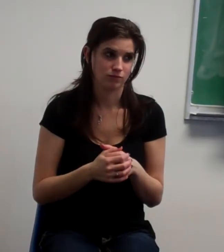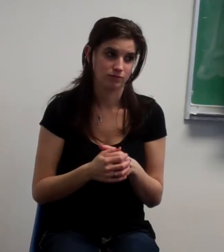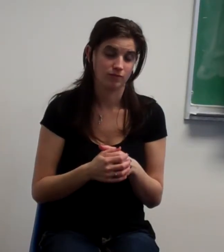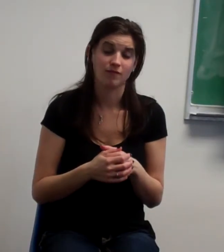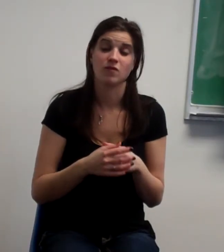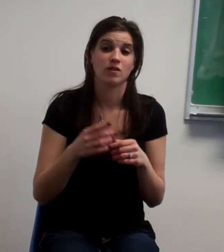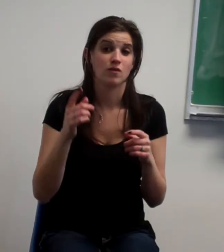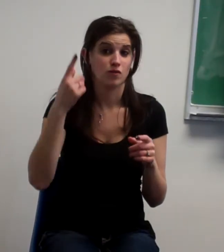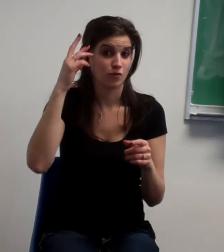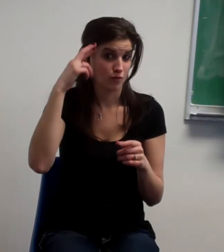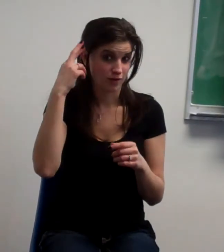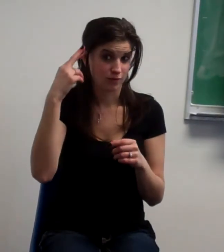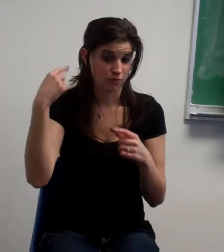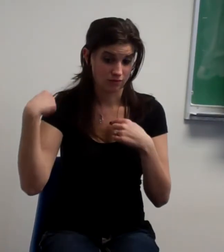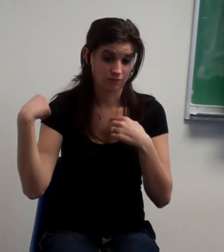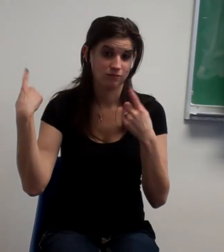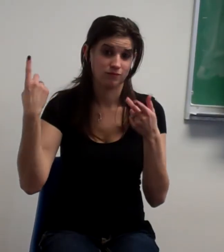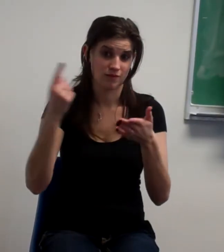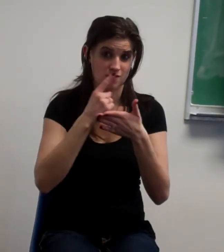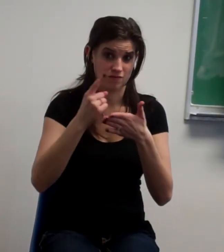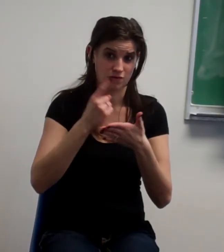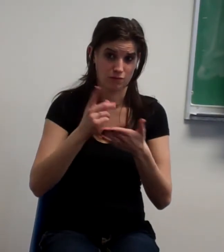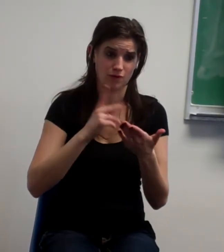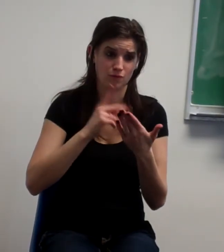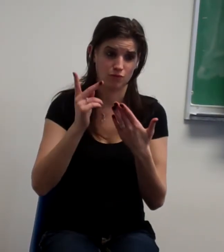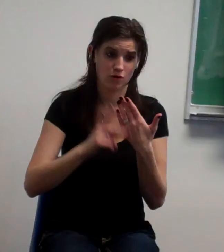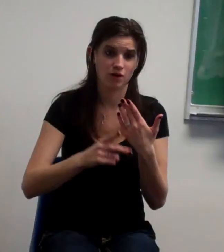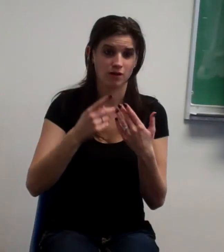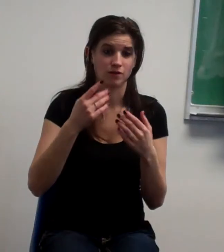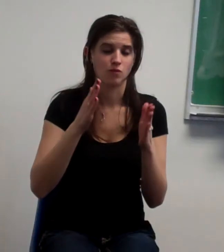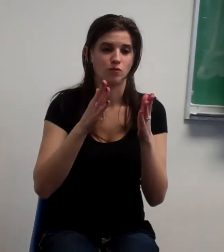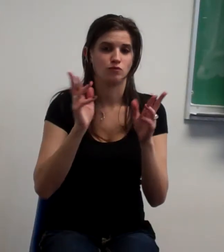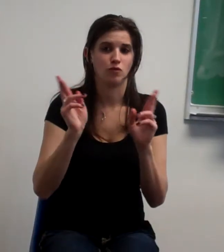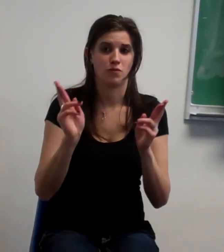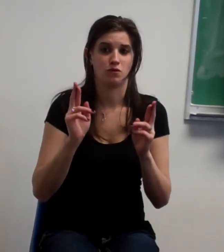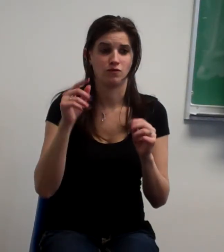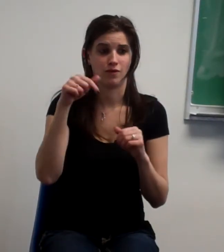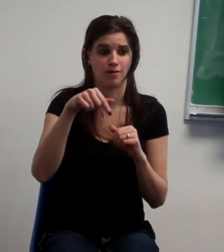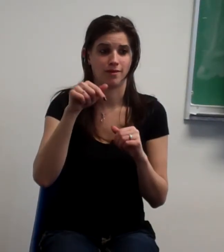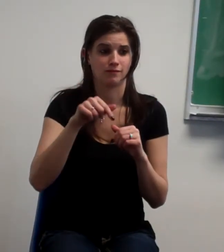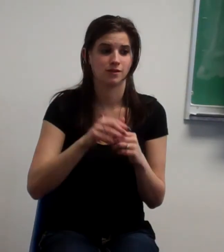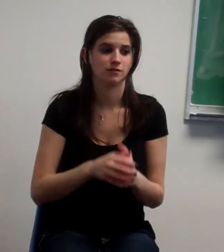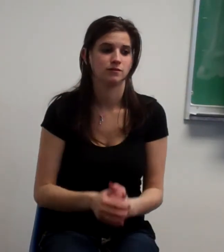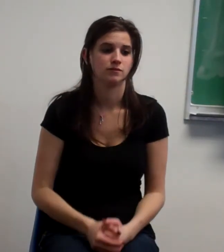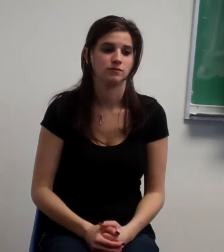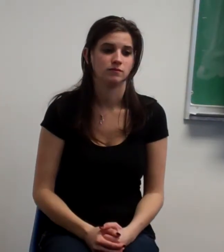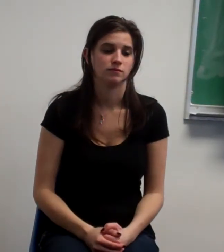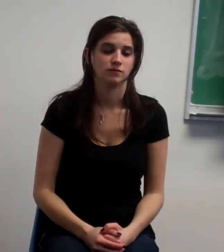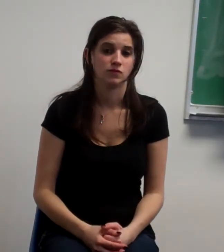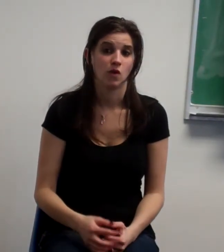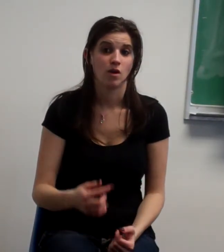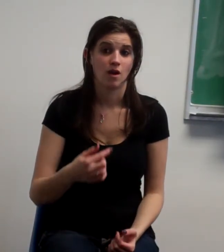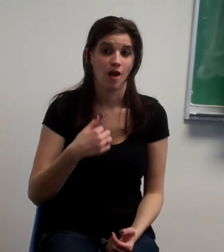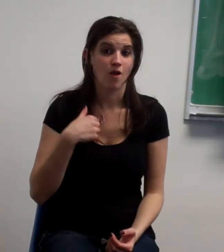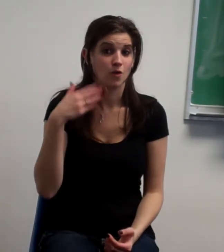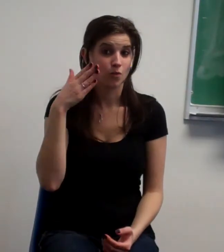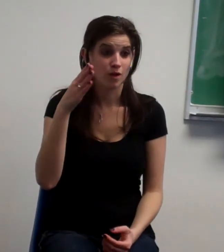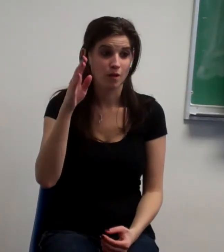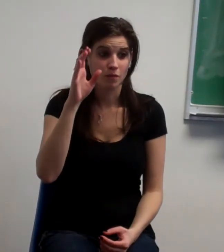for this, right? So that means this final project is going to be I'm very much going to be looking to see what people are doing. So if you try to blow